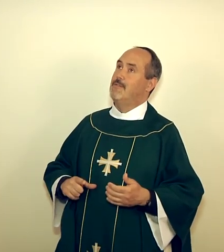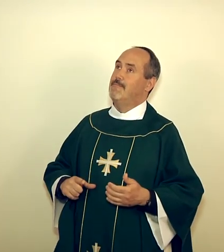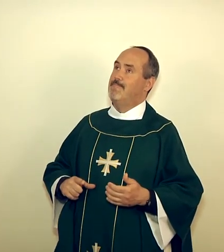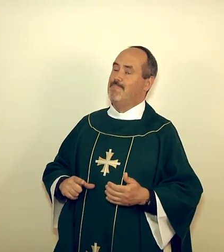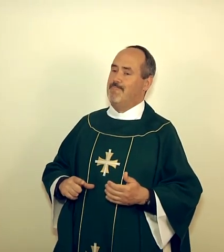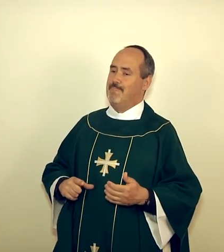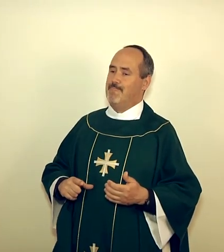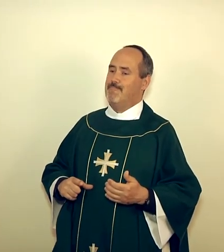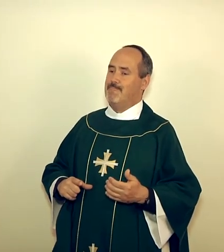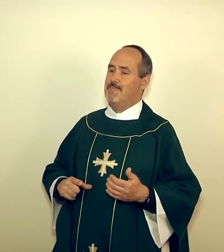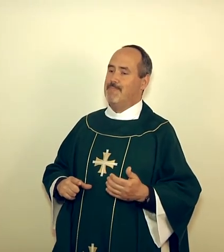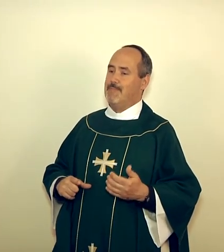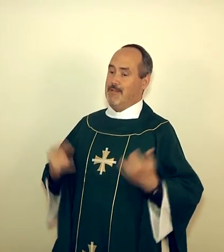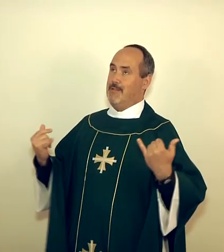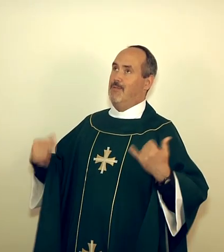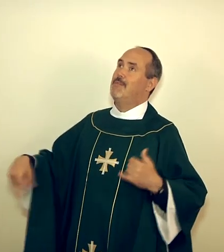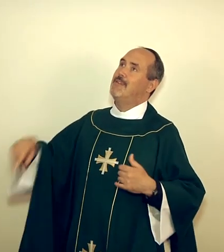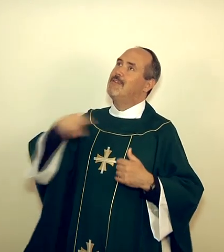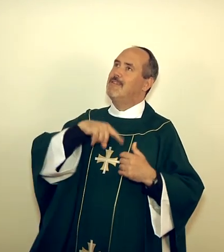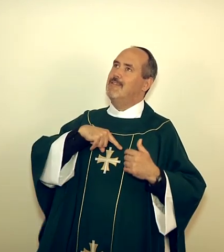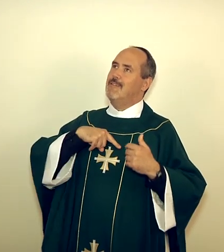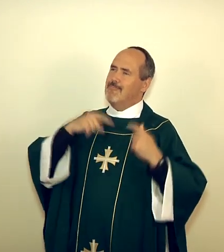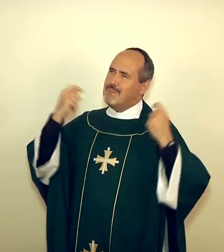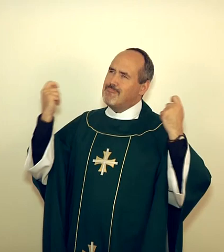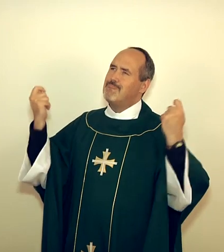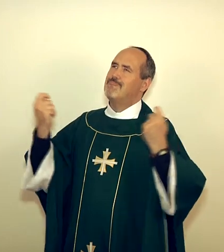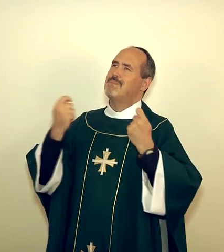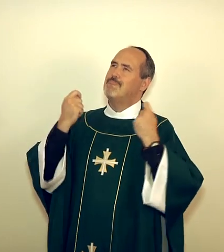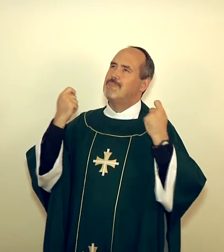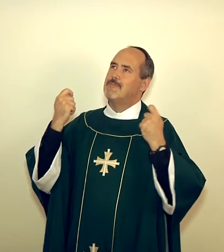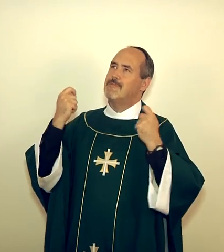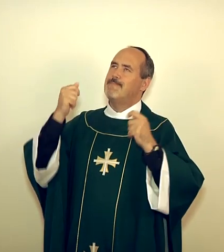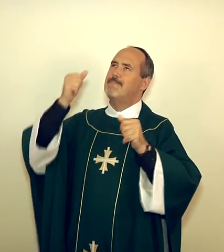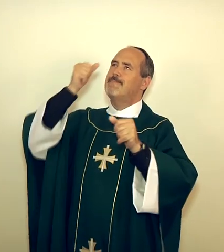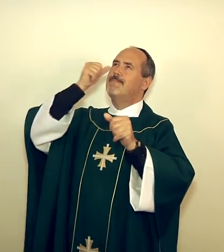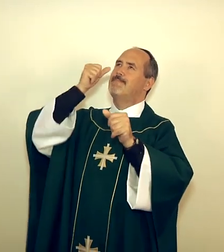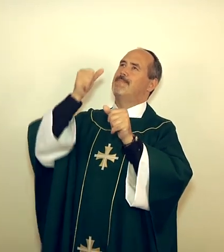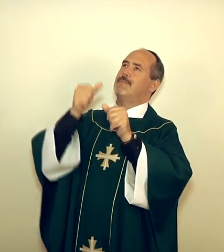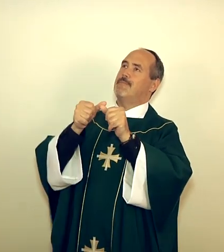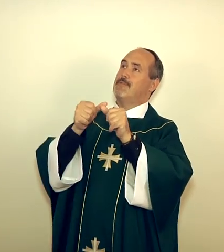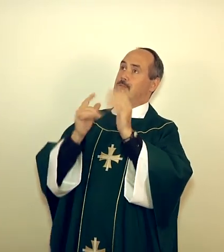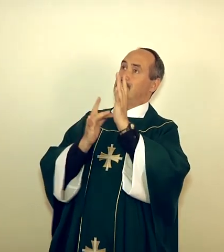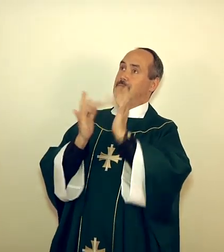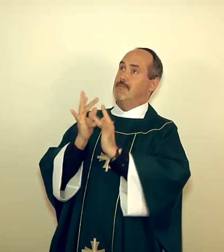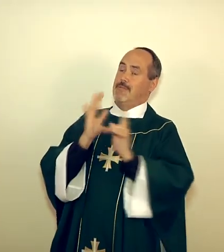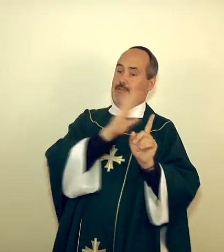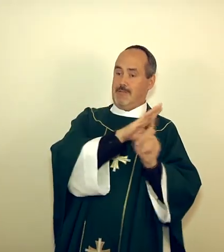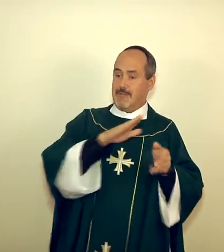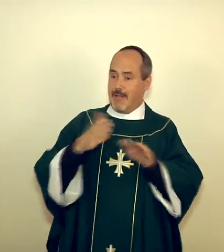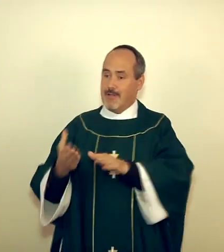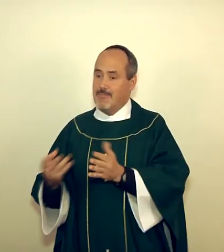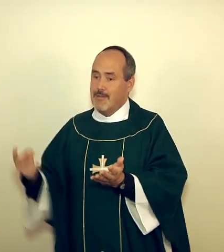Therefore, as we celebrate the memorial of his death and resurrection,